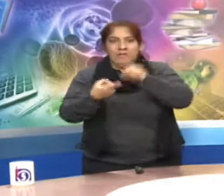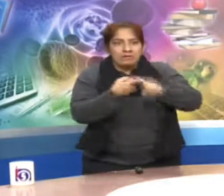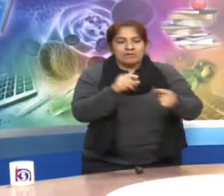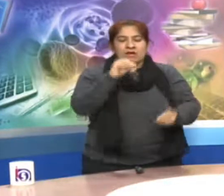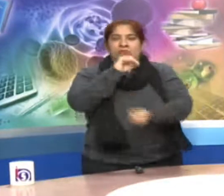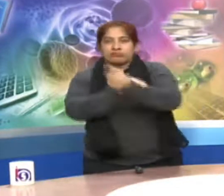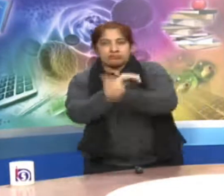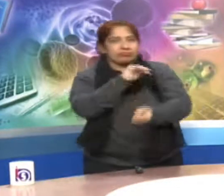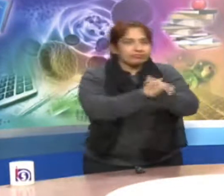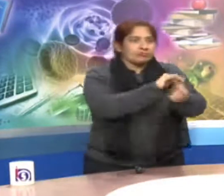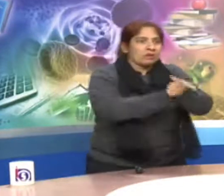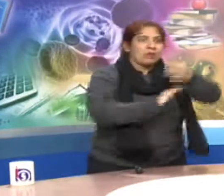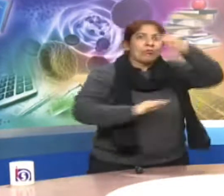So redressal is